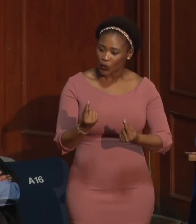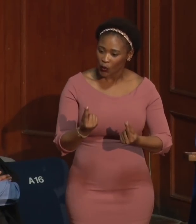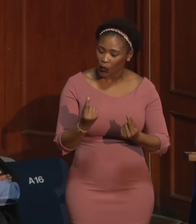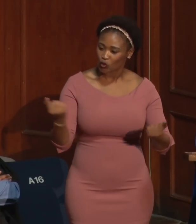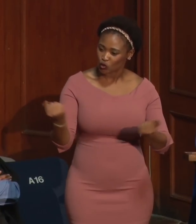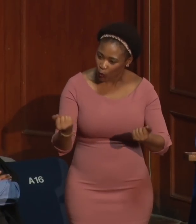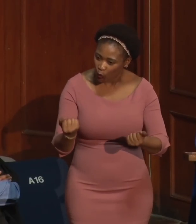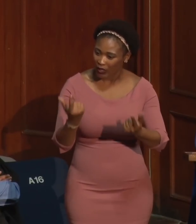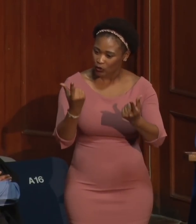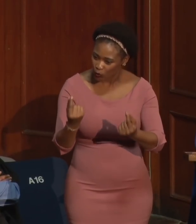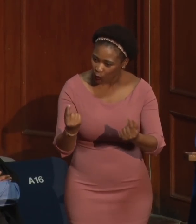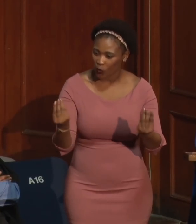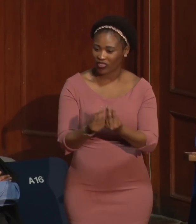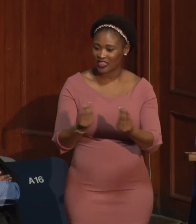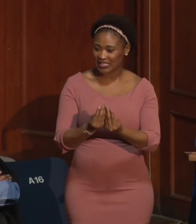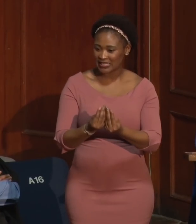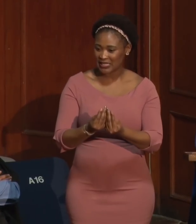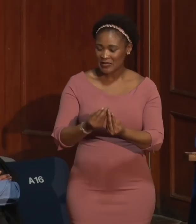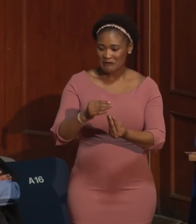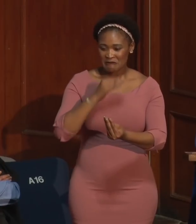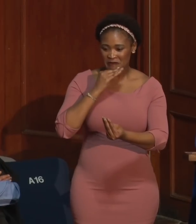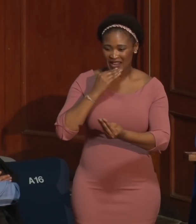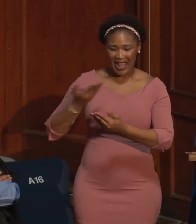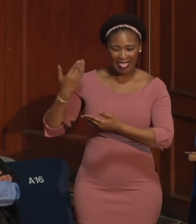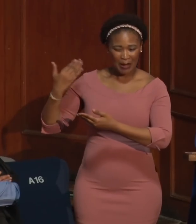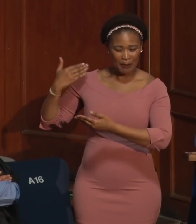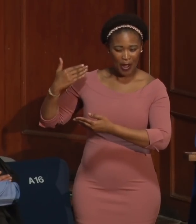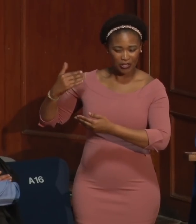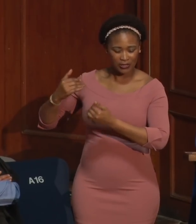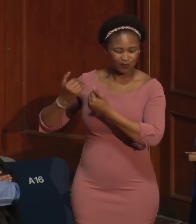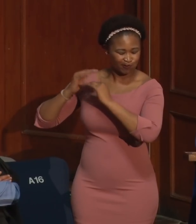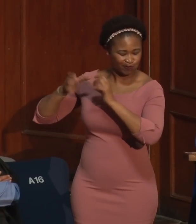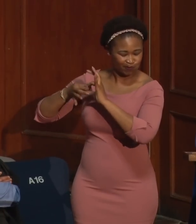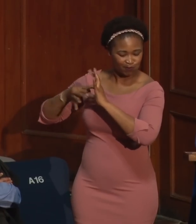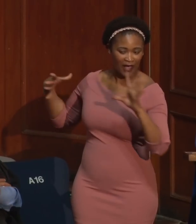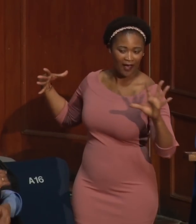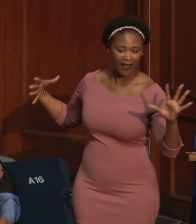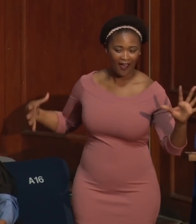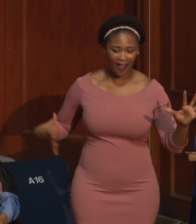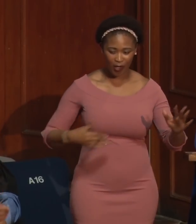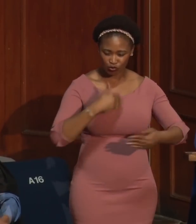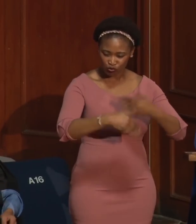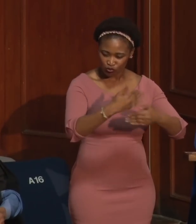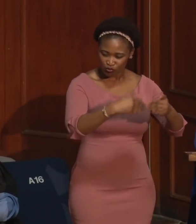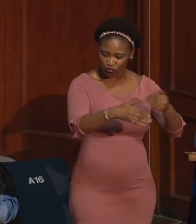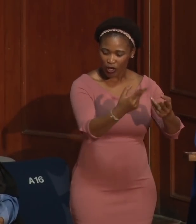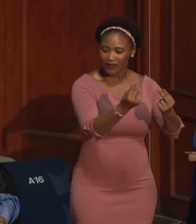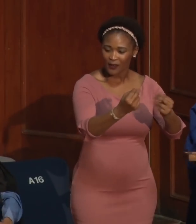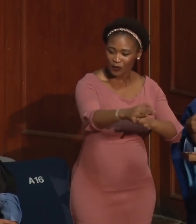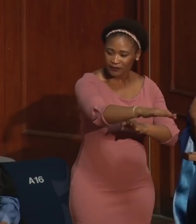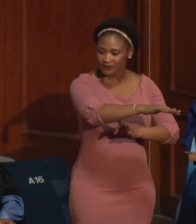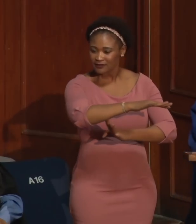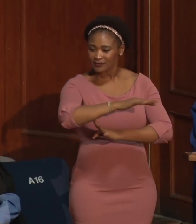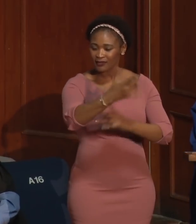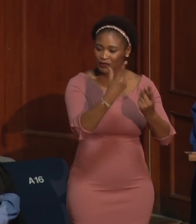They are the ones who break away from the trampled path to go the undiscovered, uninhabited way.